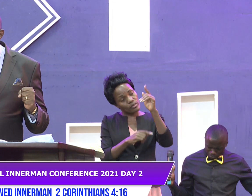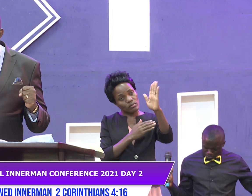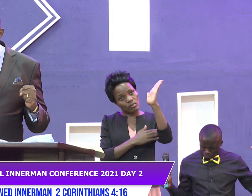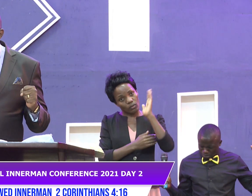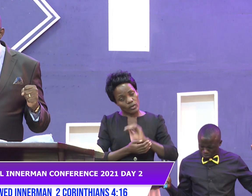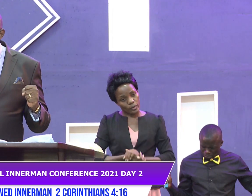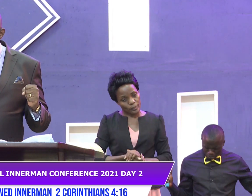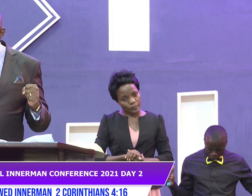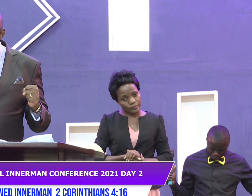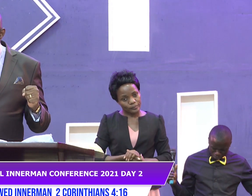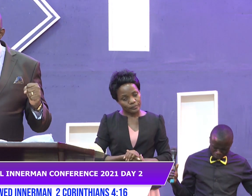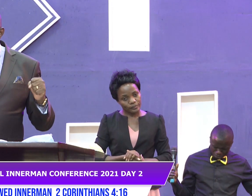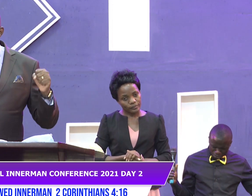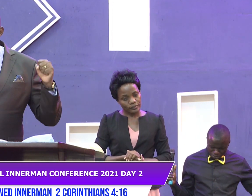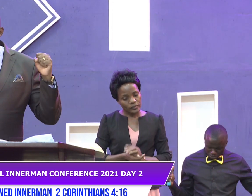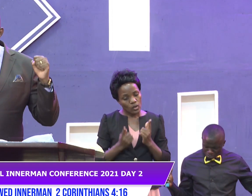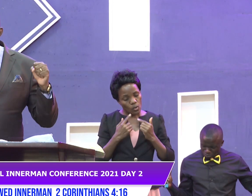confess this before you.